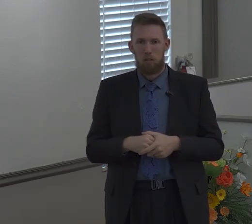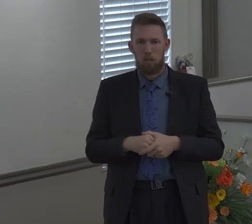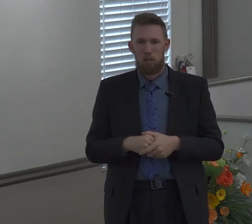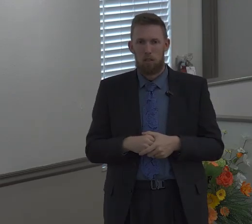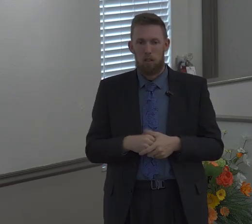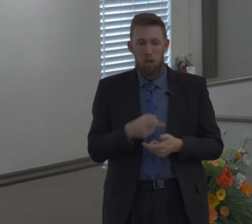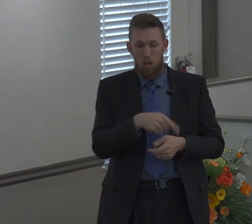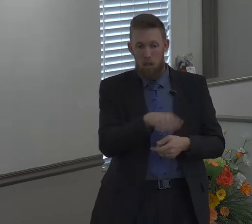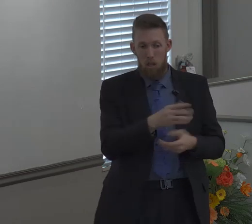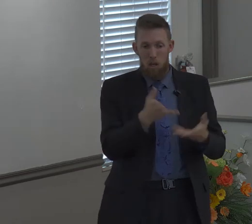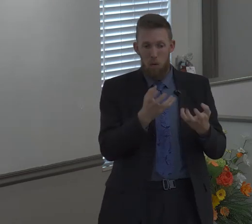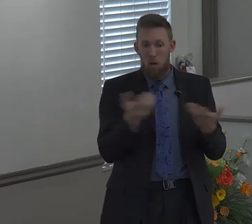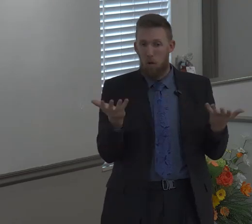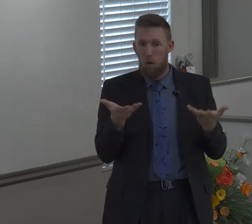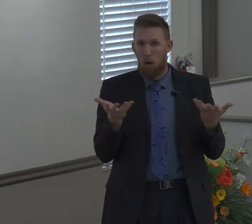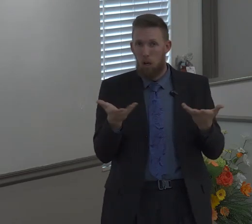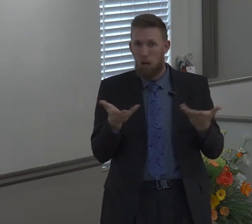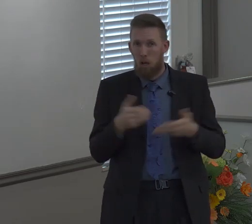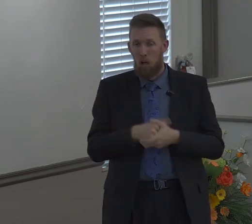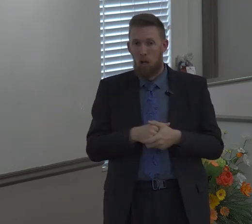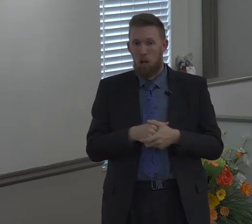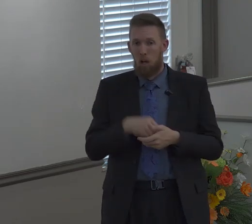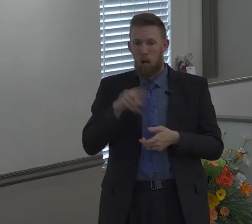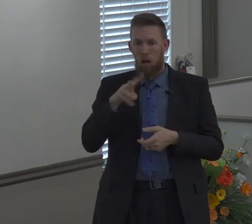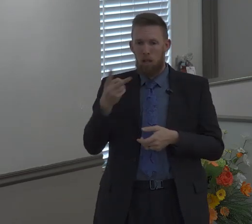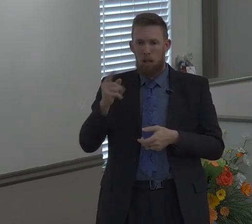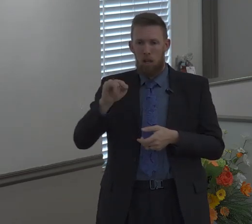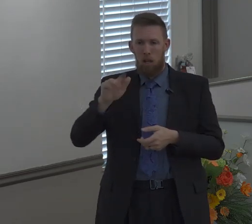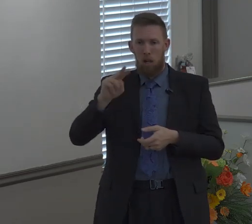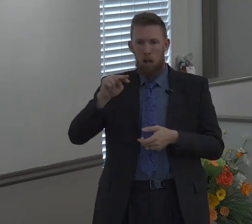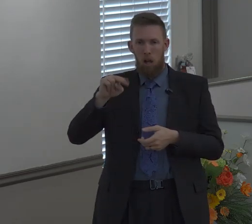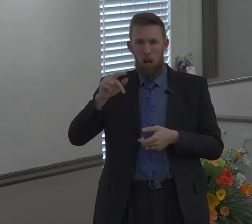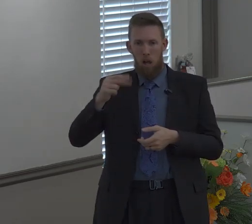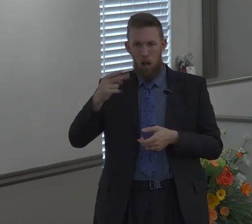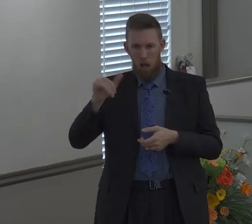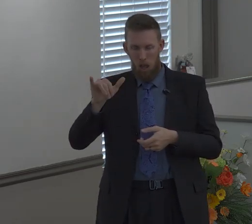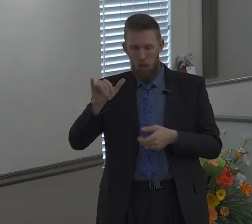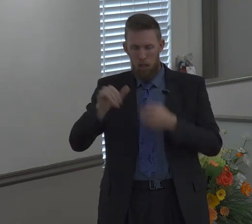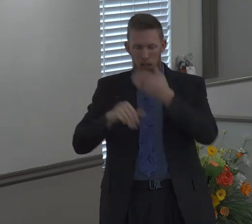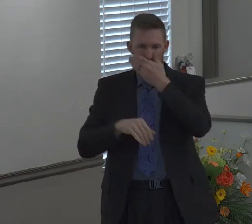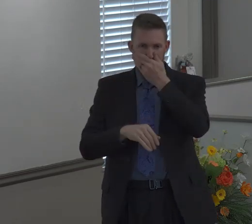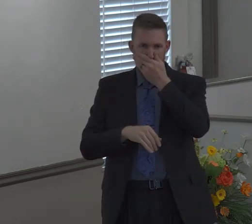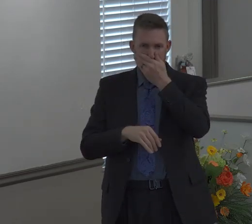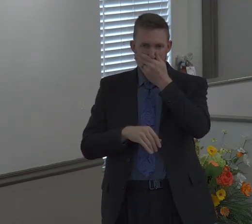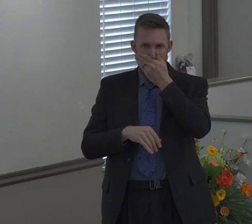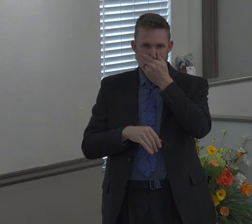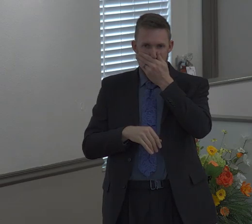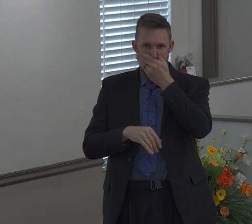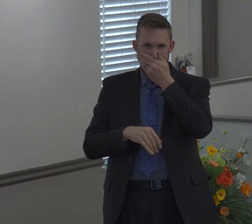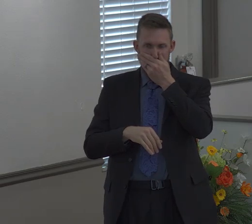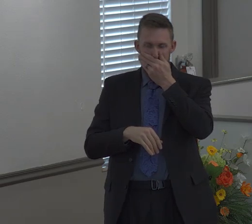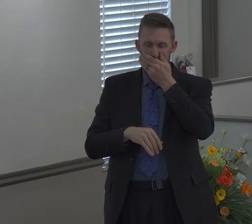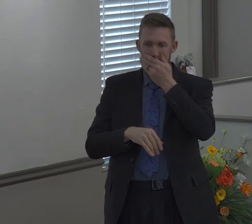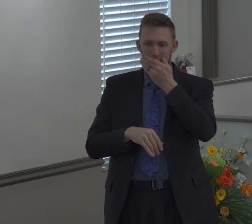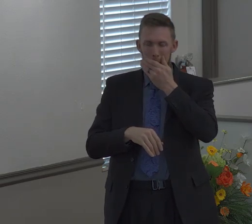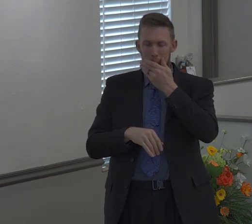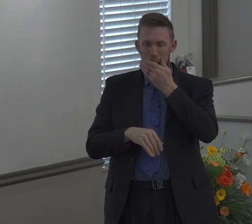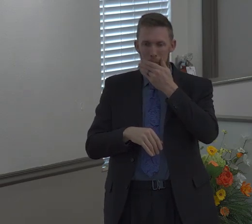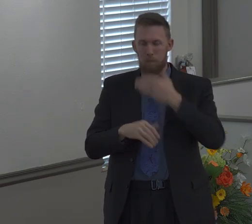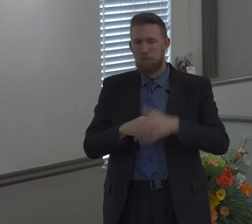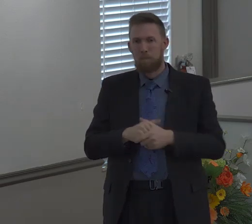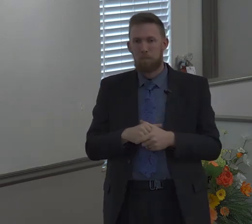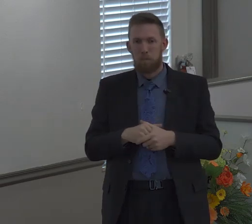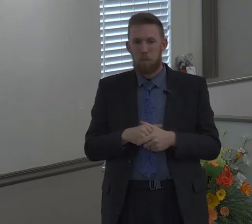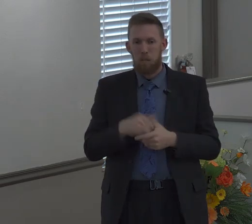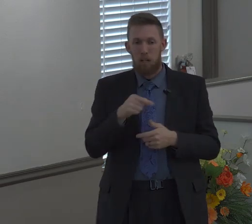And what do they want? Well, the Bible tells us, doesn't it? You're right there in 2 Timothy chapter 4. After their own lusts shall